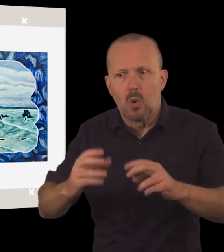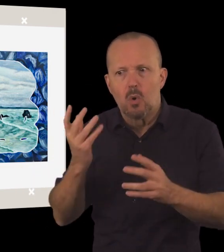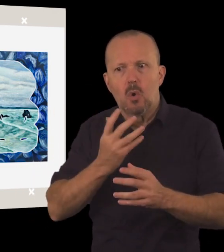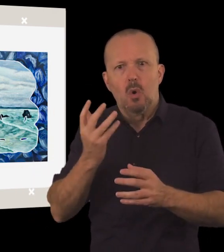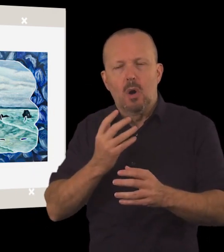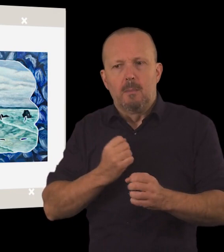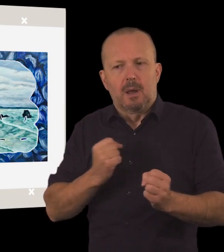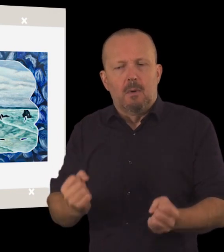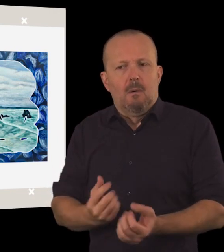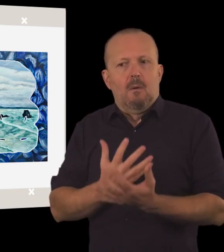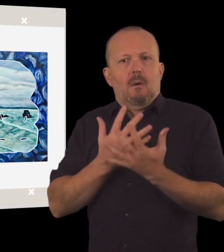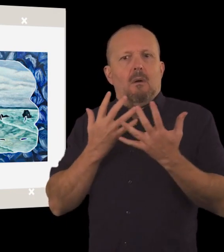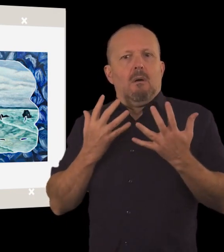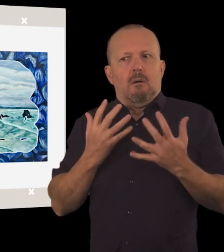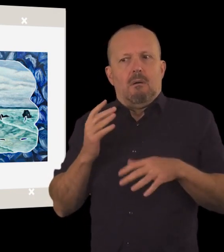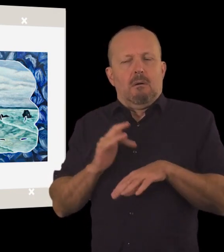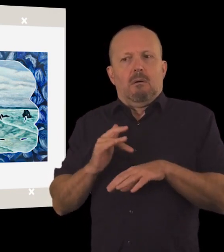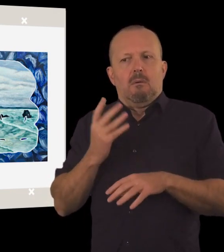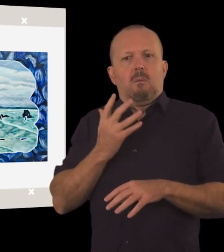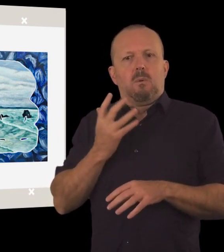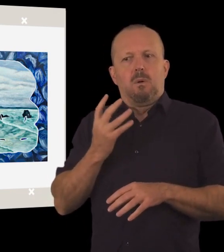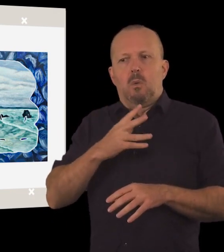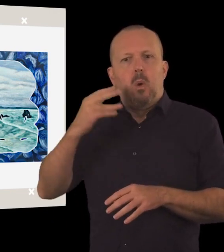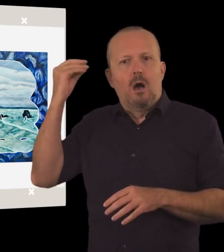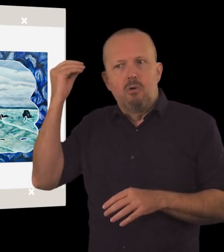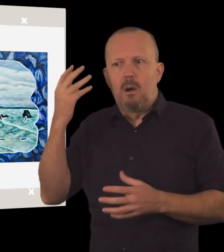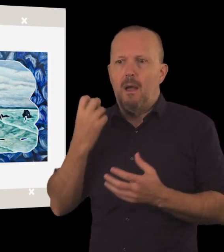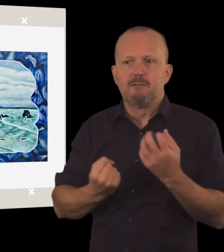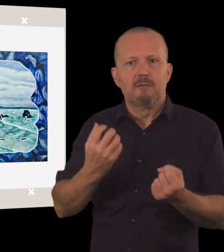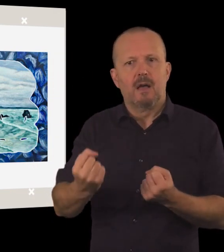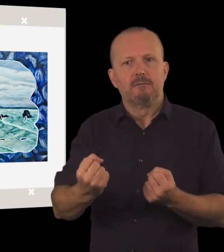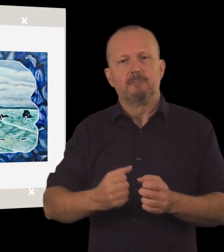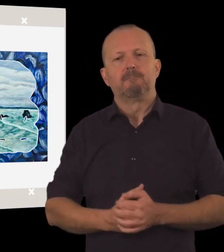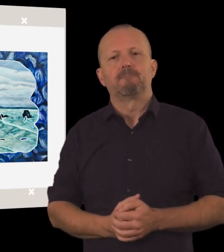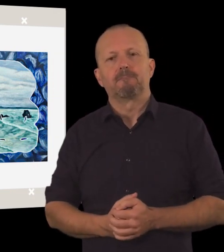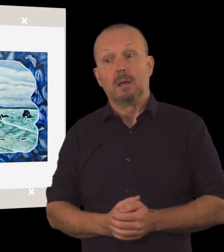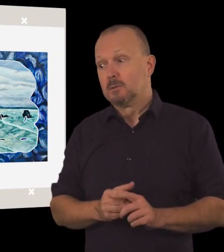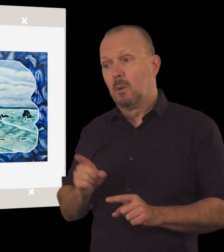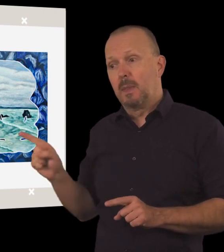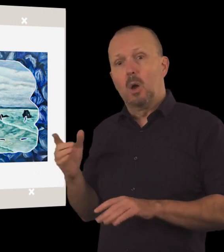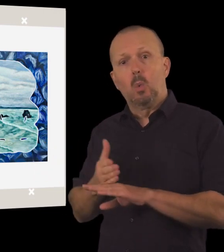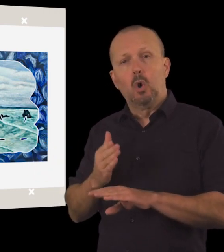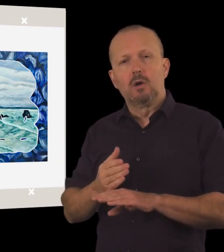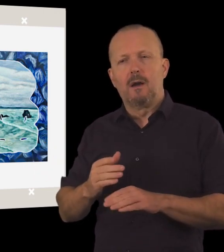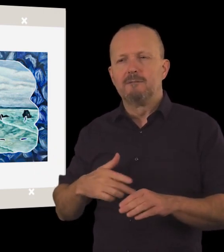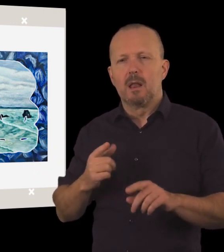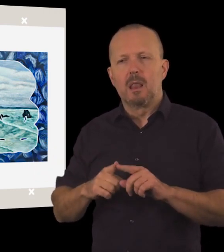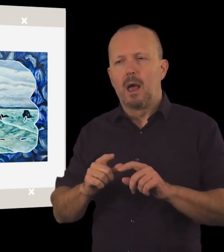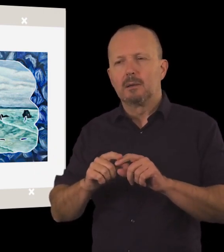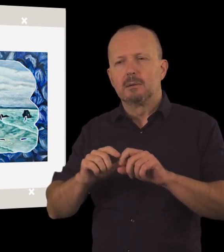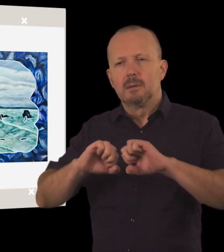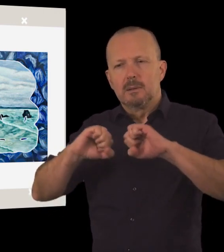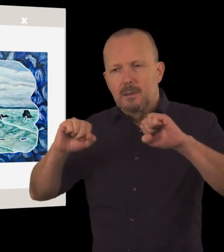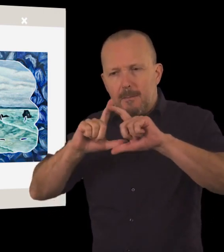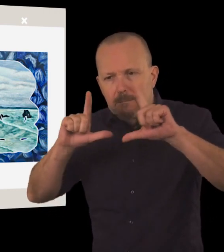essence of wairua became present throughout the whole series. The heitiki in these works I see as portals into a te